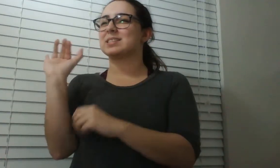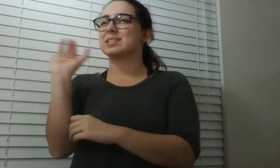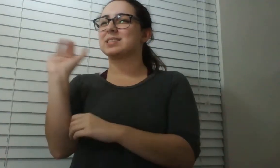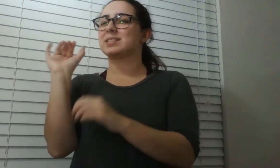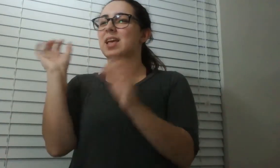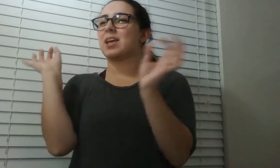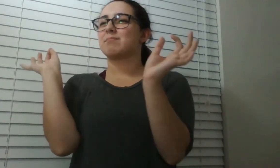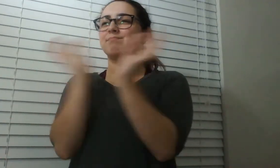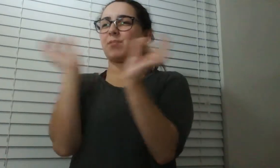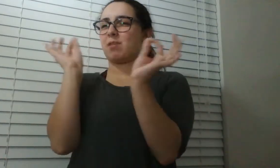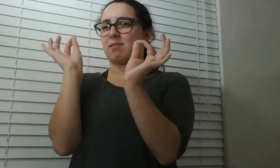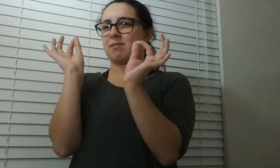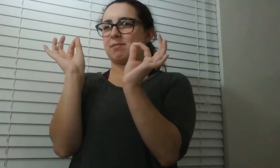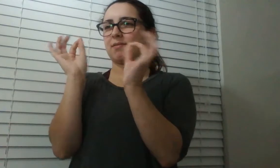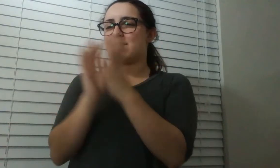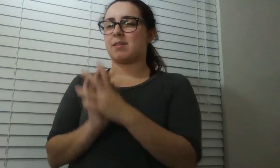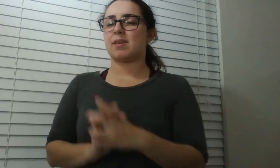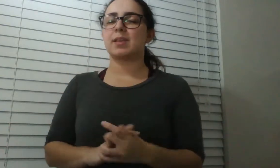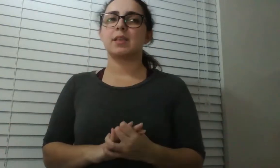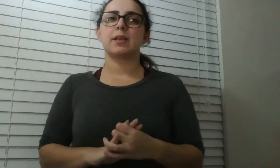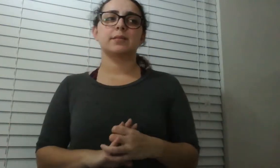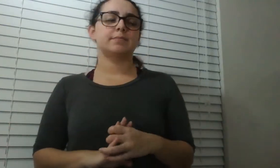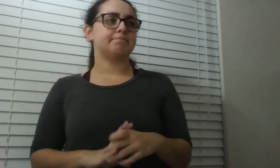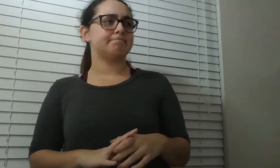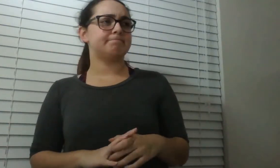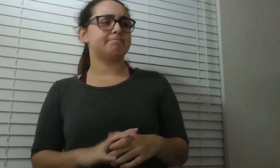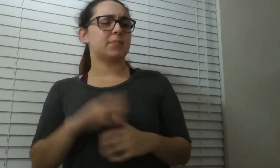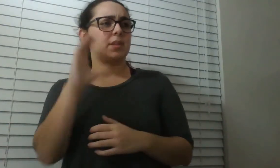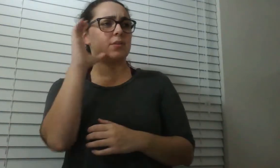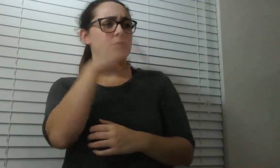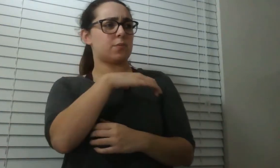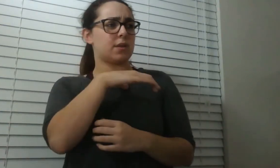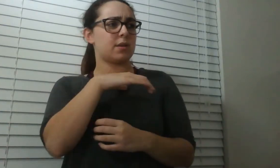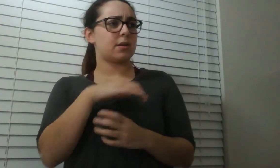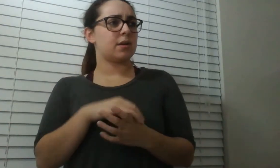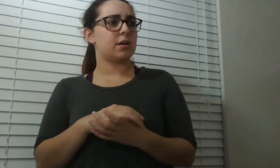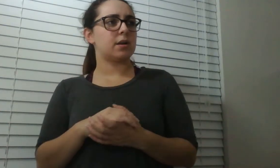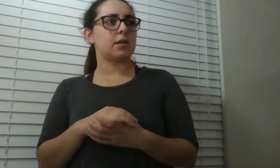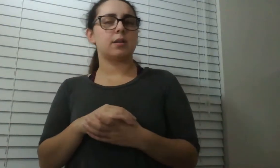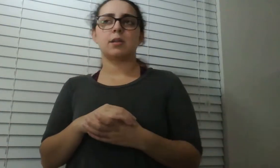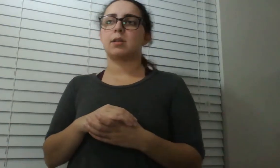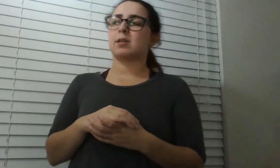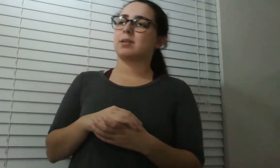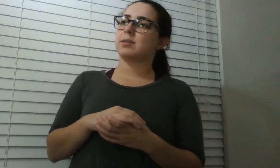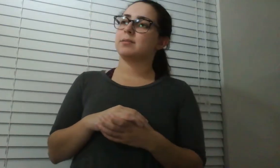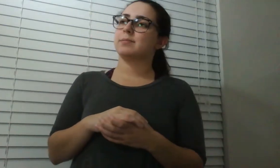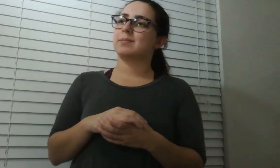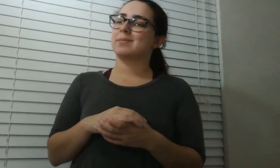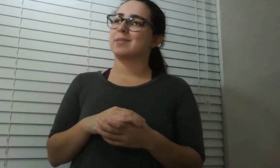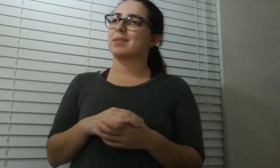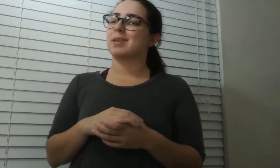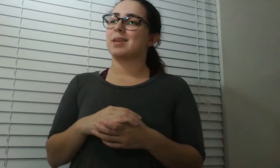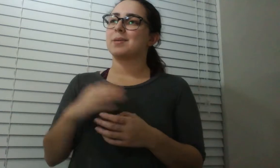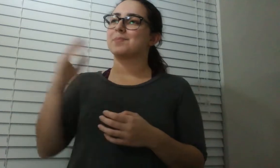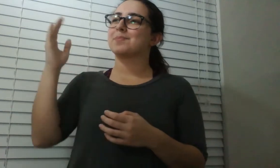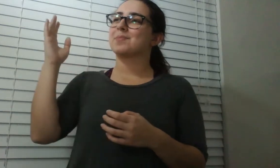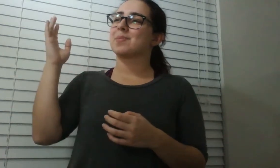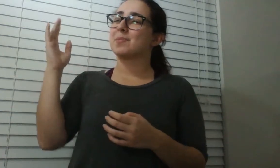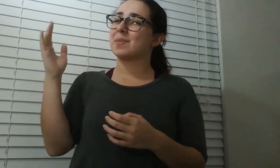can't. That's weird. Why? Because Neil Armstrong never touched it. Yeah, but you and I are old,